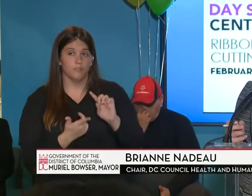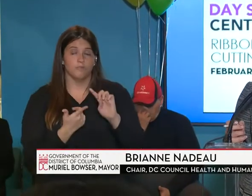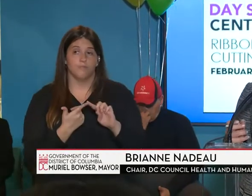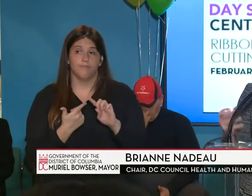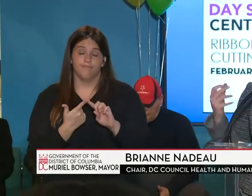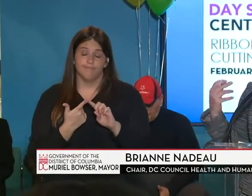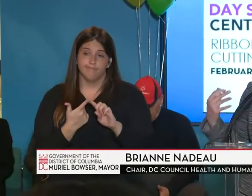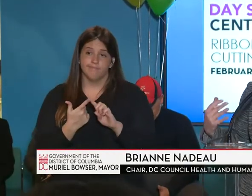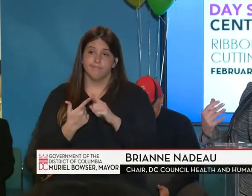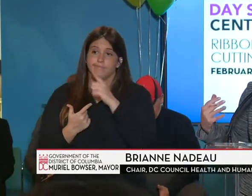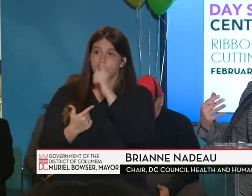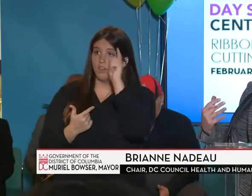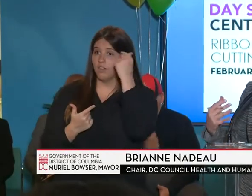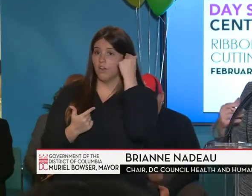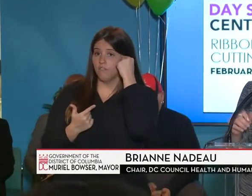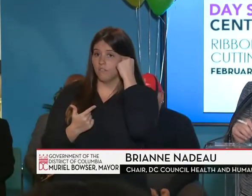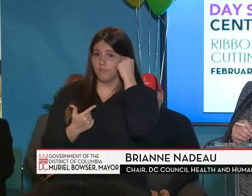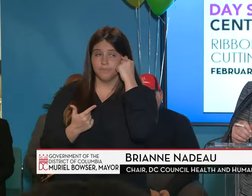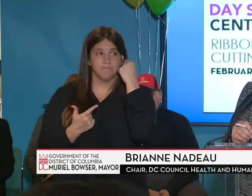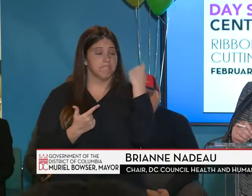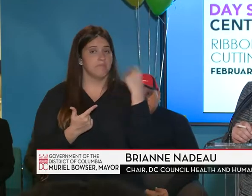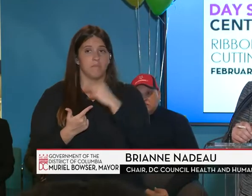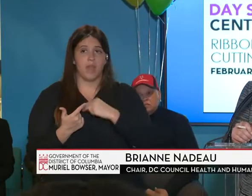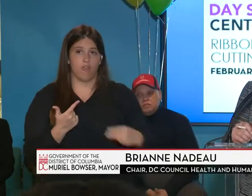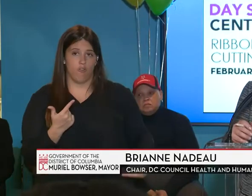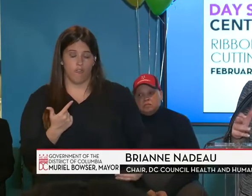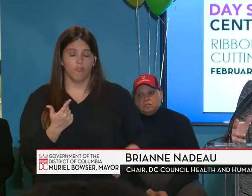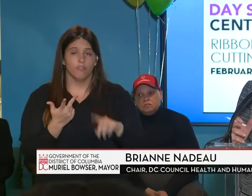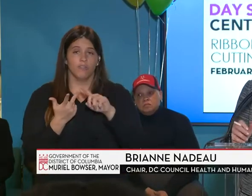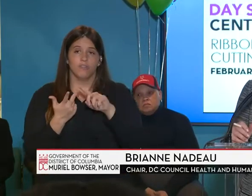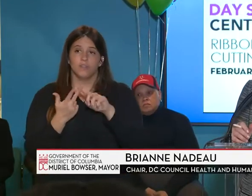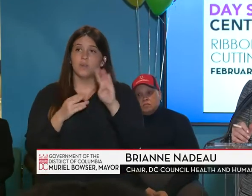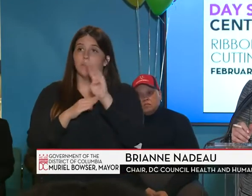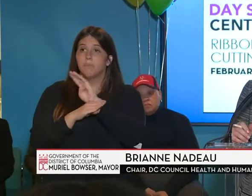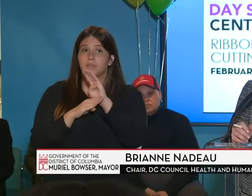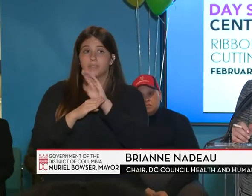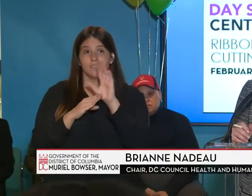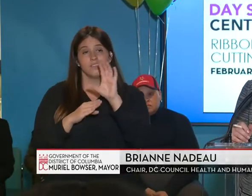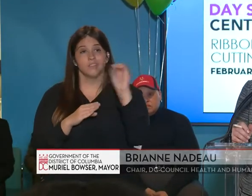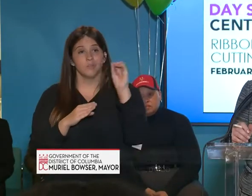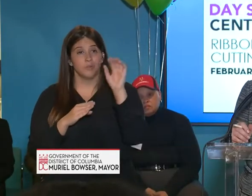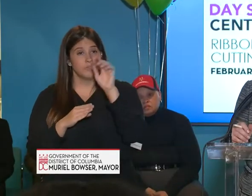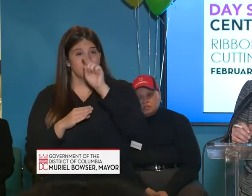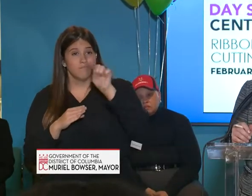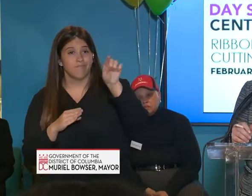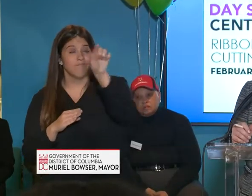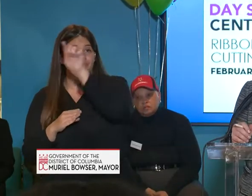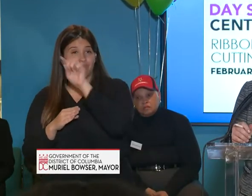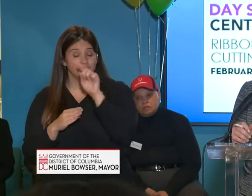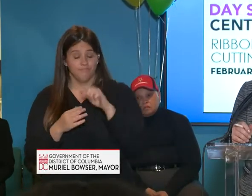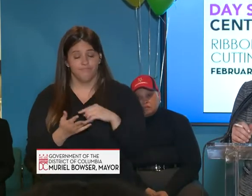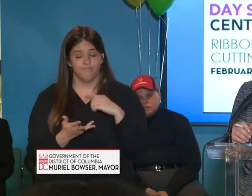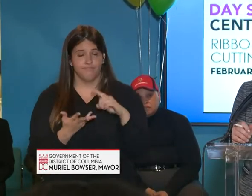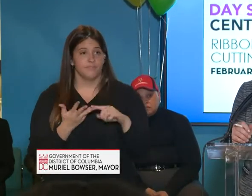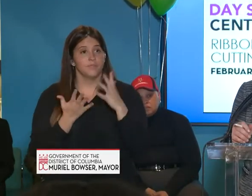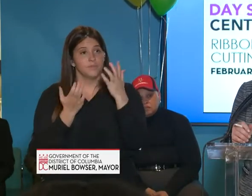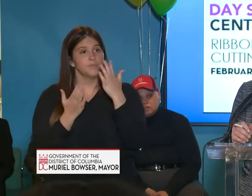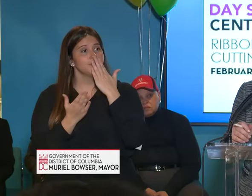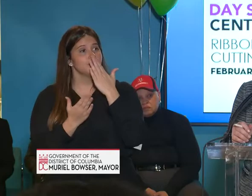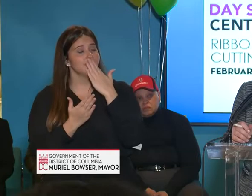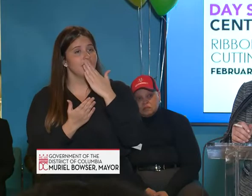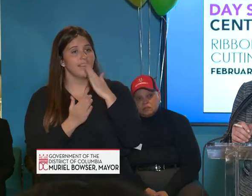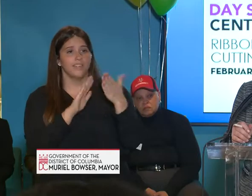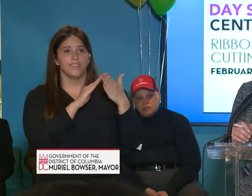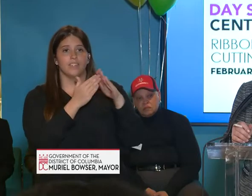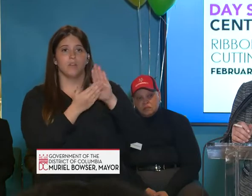services, between our government, our mayor, between our business community. And I want to thank the Downtown